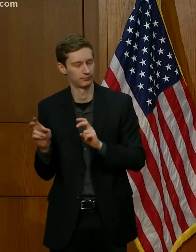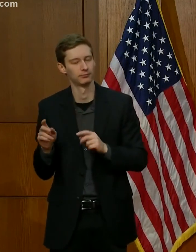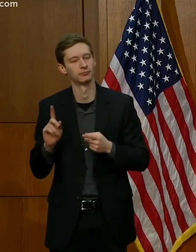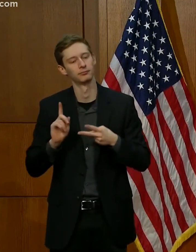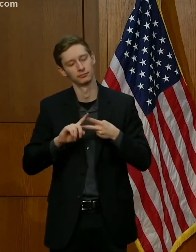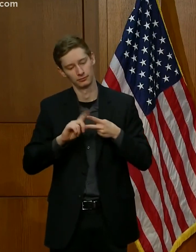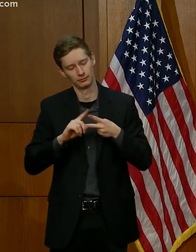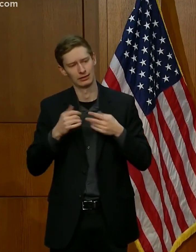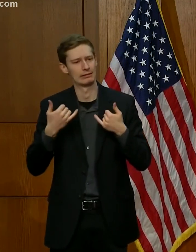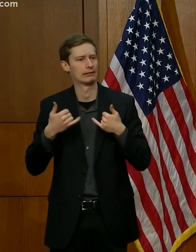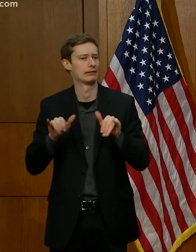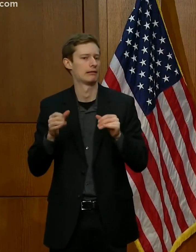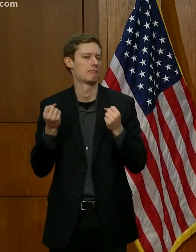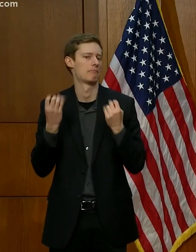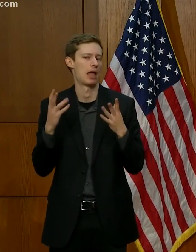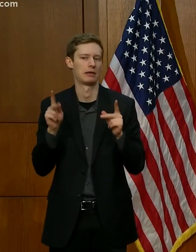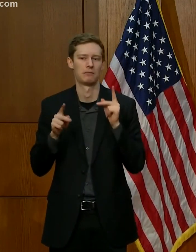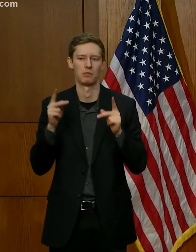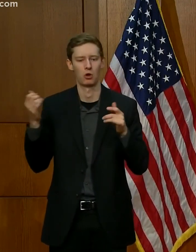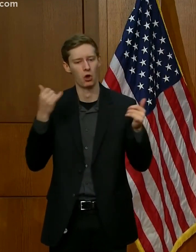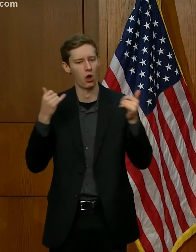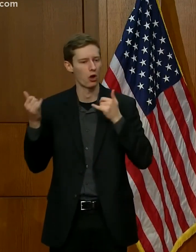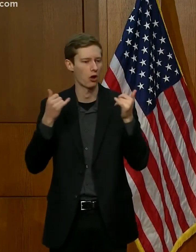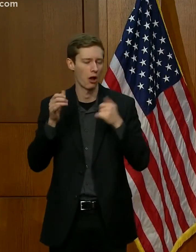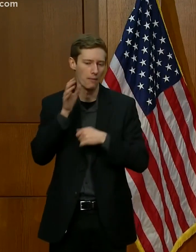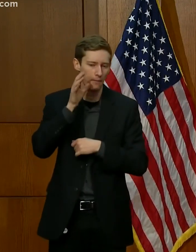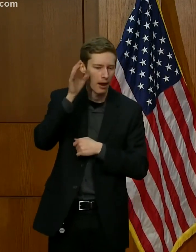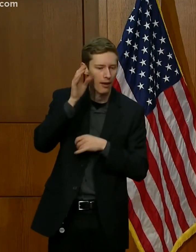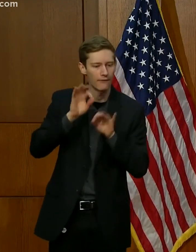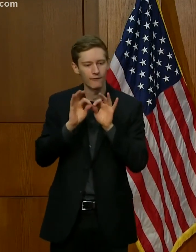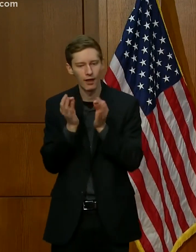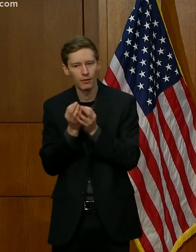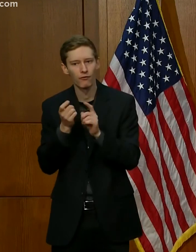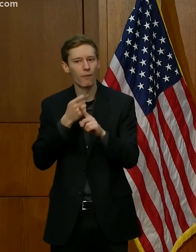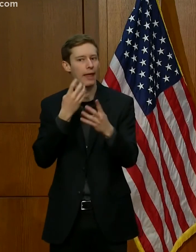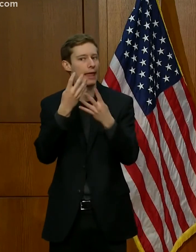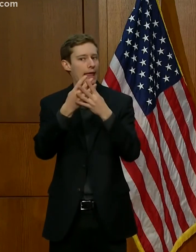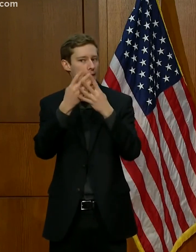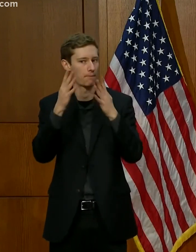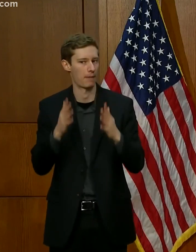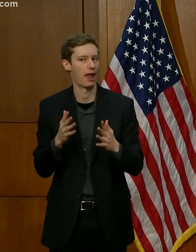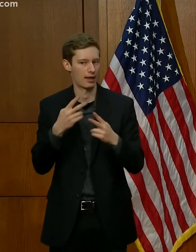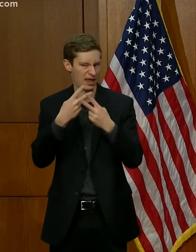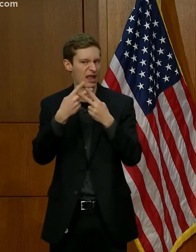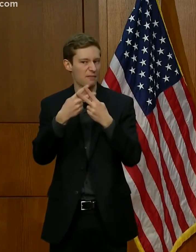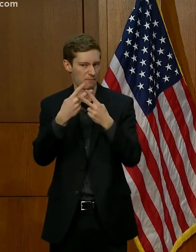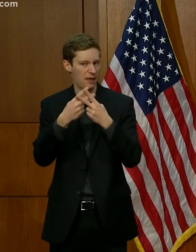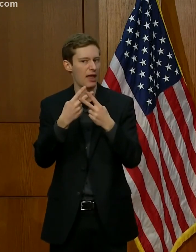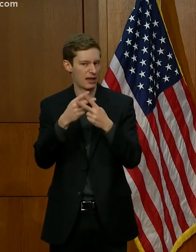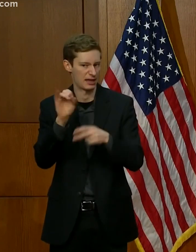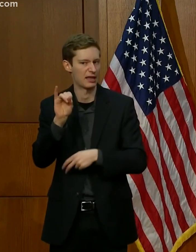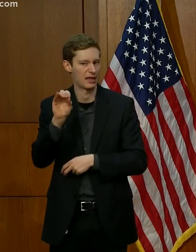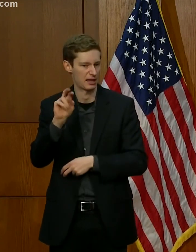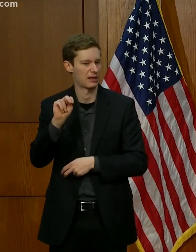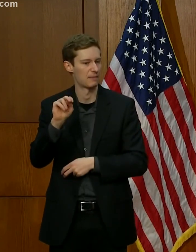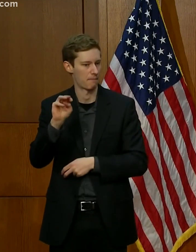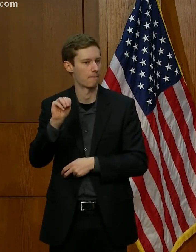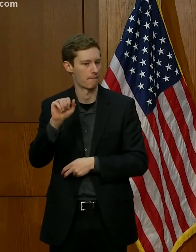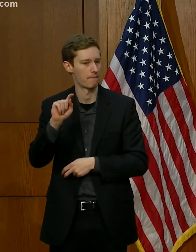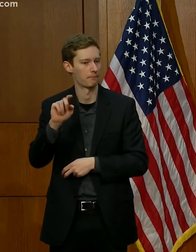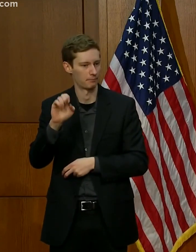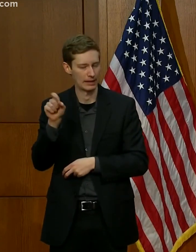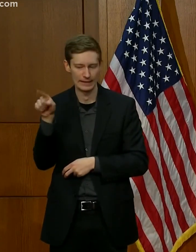calls from parents and family members of inmates who say that there are 20+ people in a pod, and there are anywhere